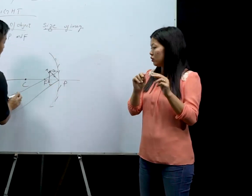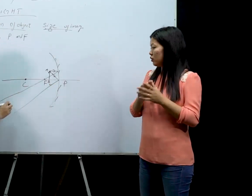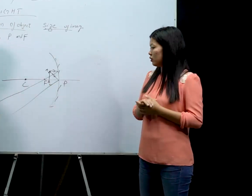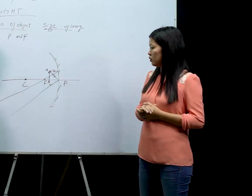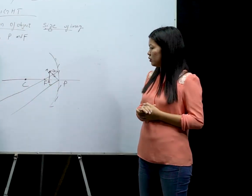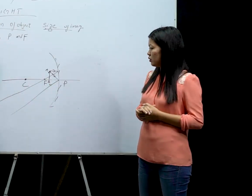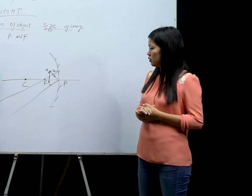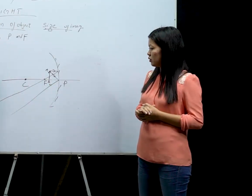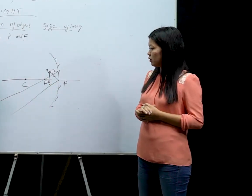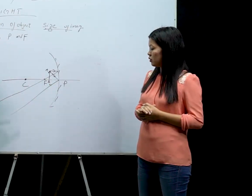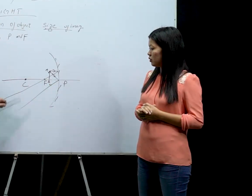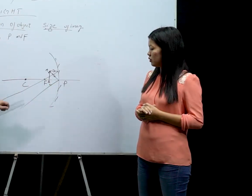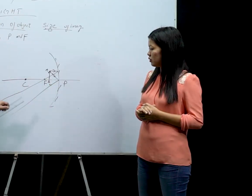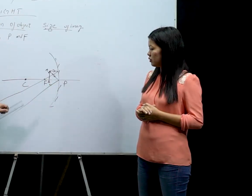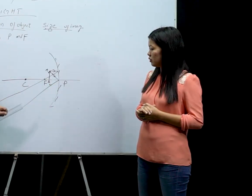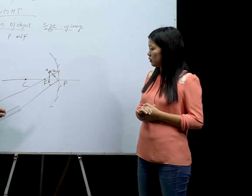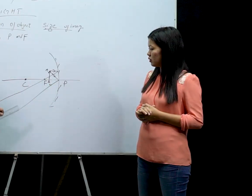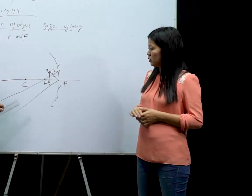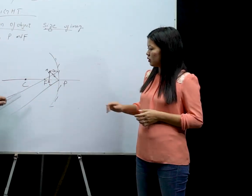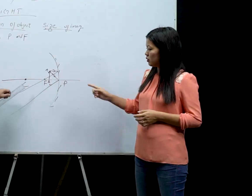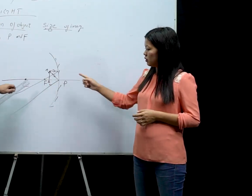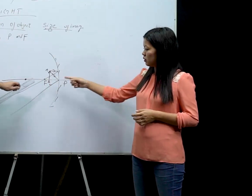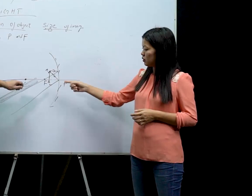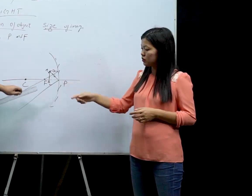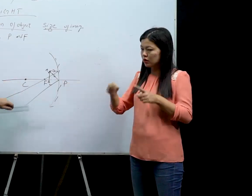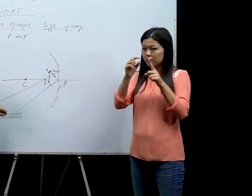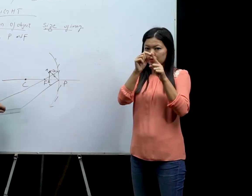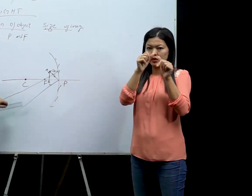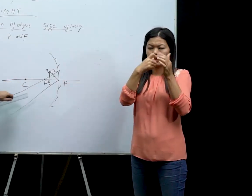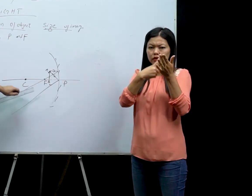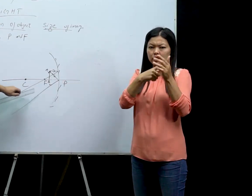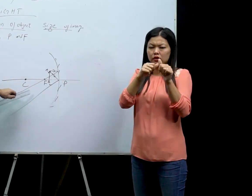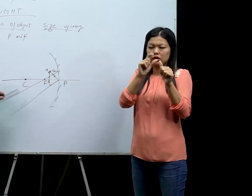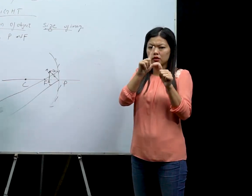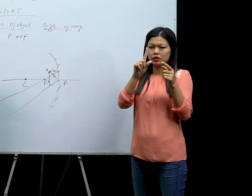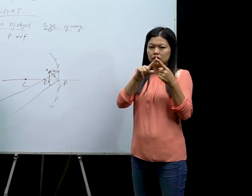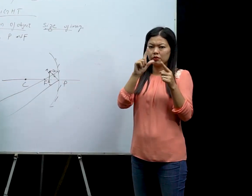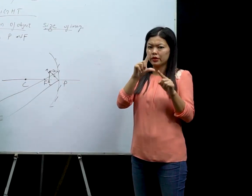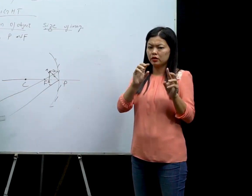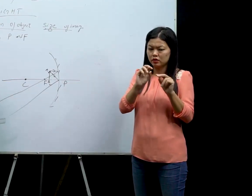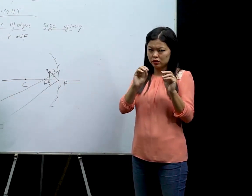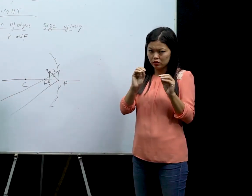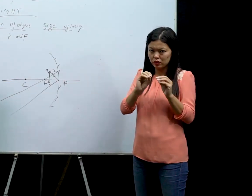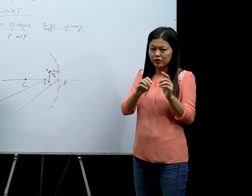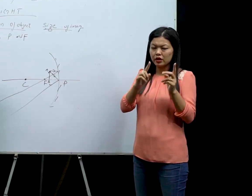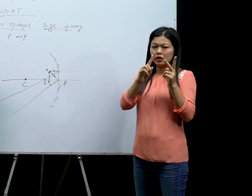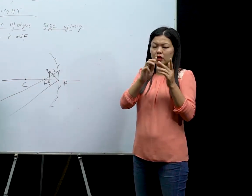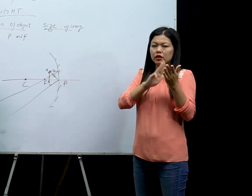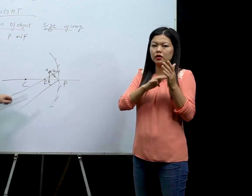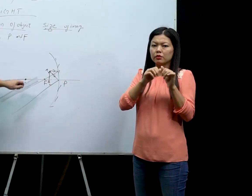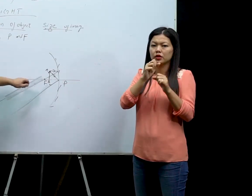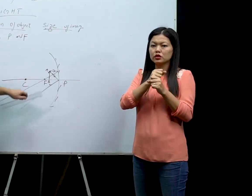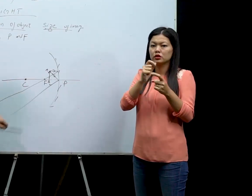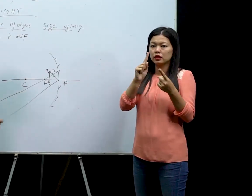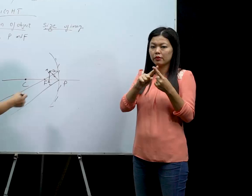Clear? So now this will not be a parallel and we will not be able to get the image here. Clear?